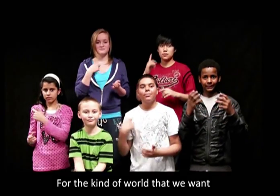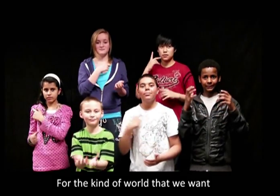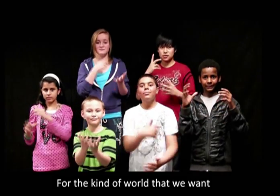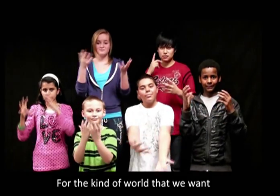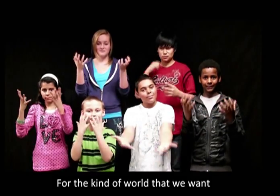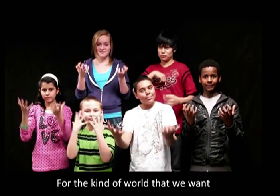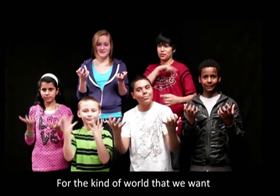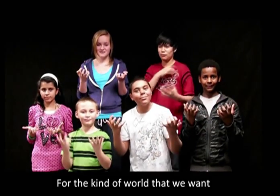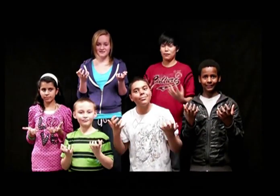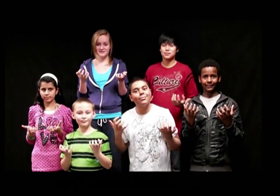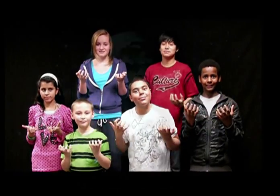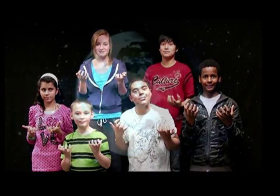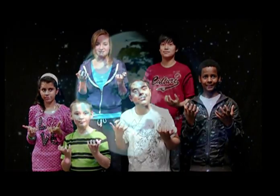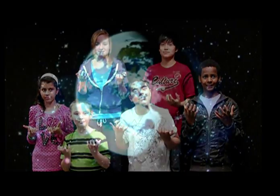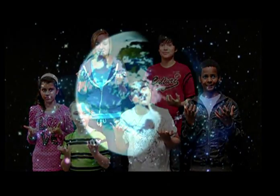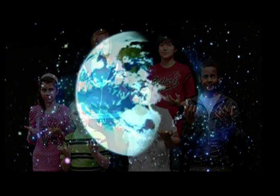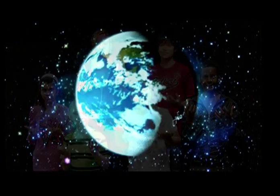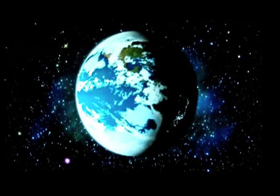of world that we want.